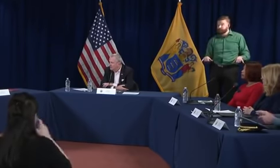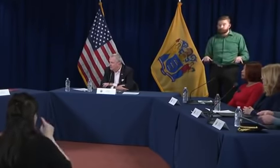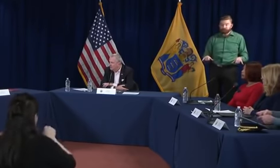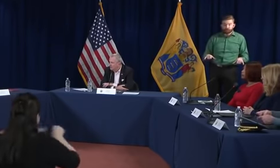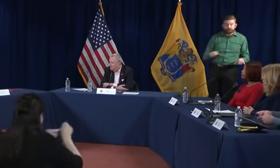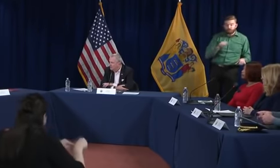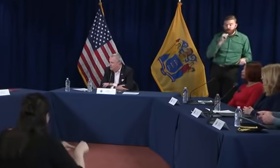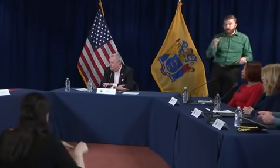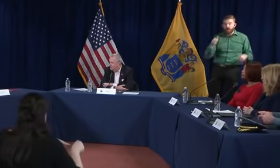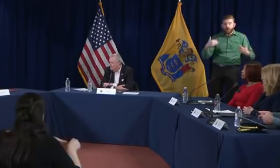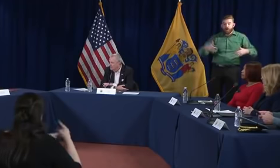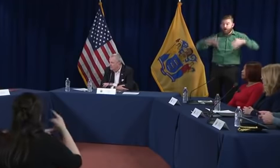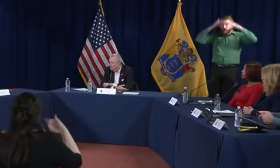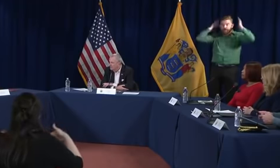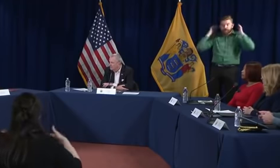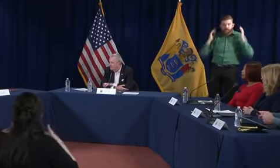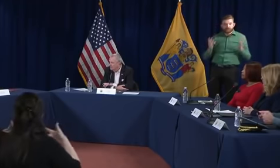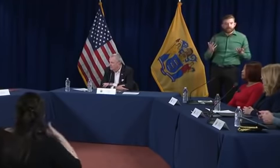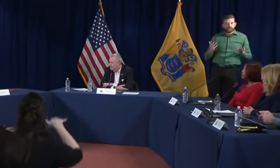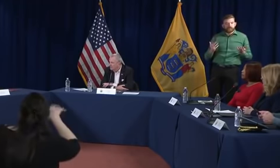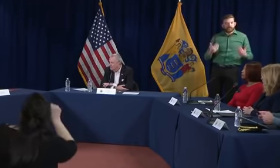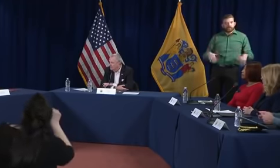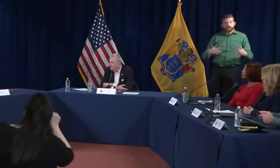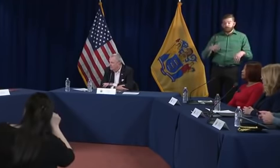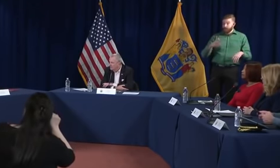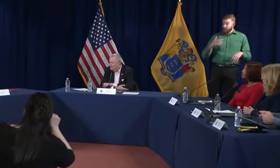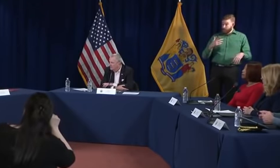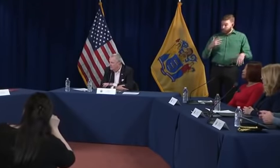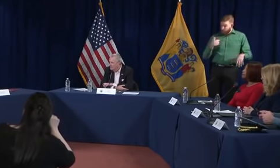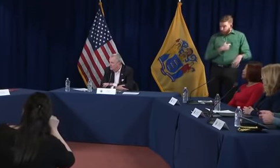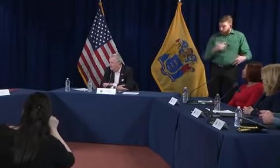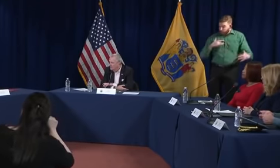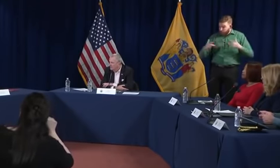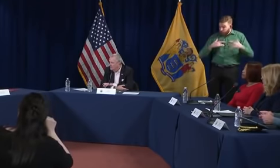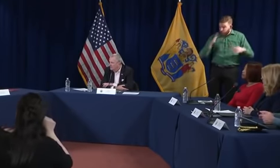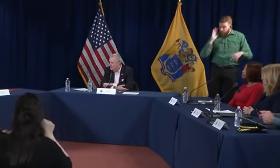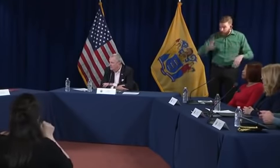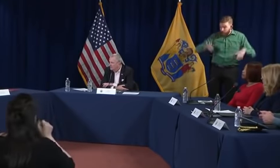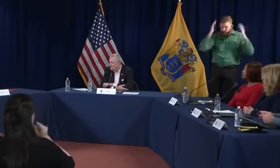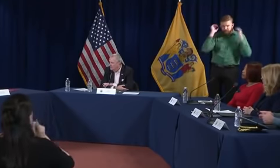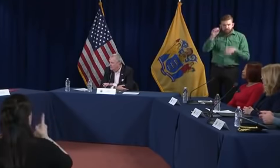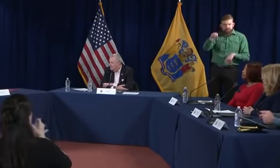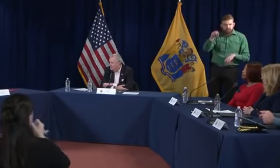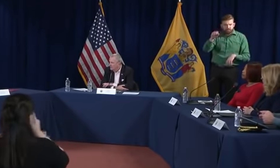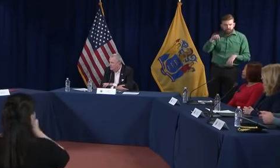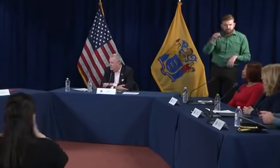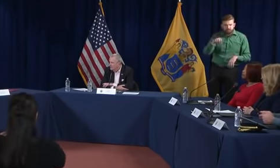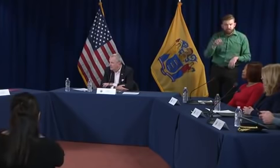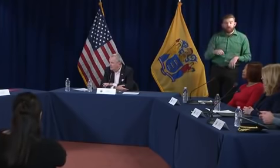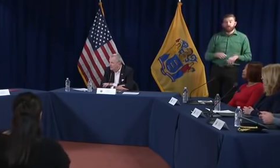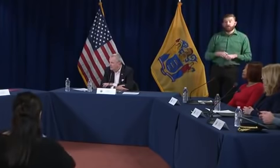that yesterday. As the governor and I have mentioned, we're looking to ensure that hospitals have the